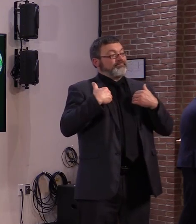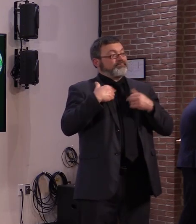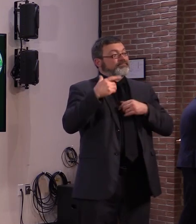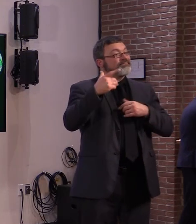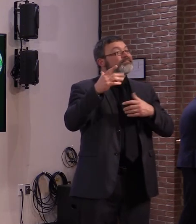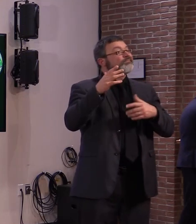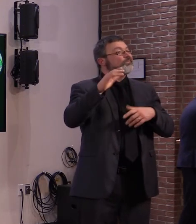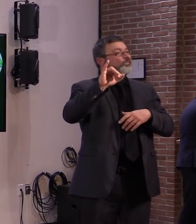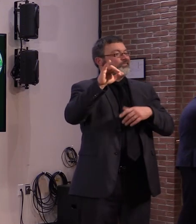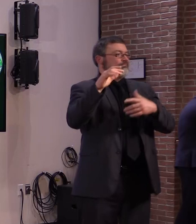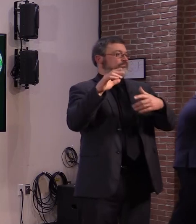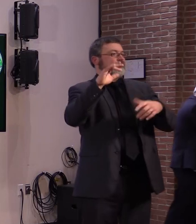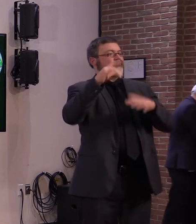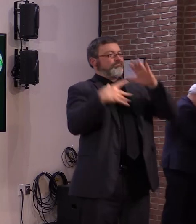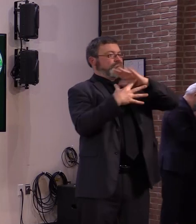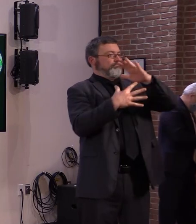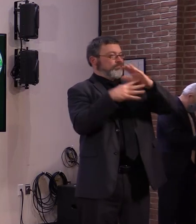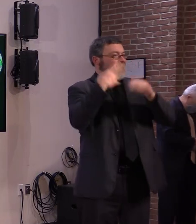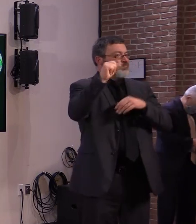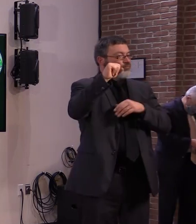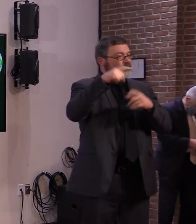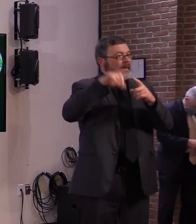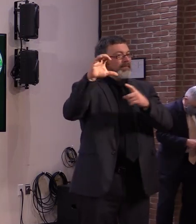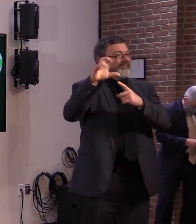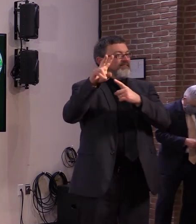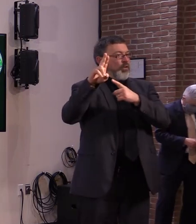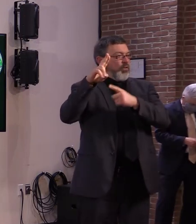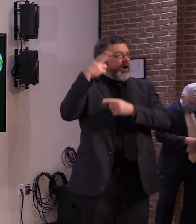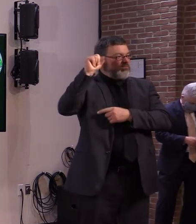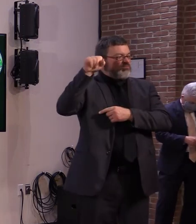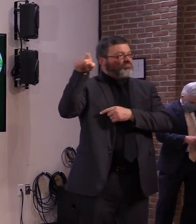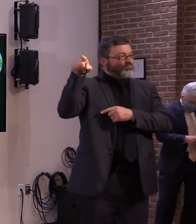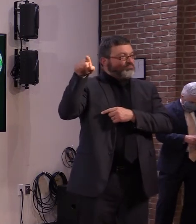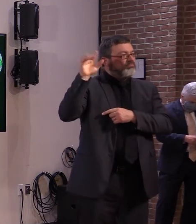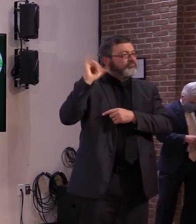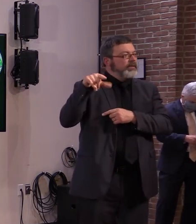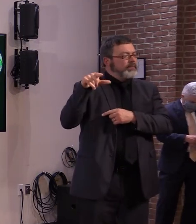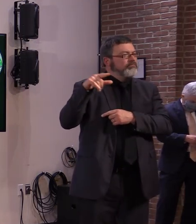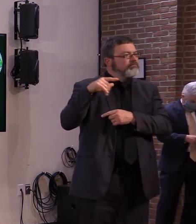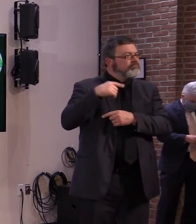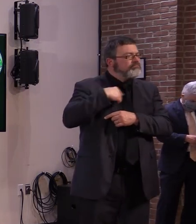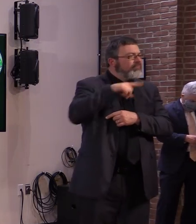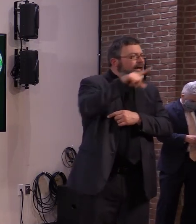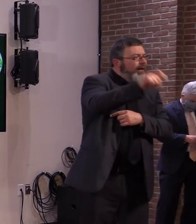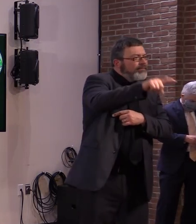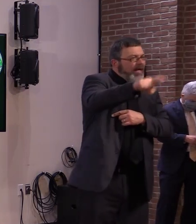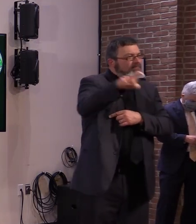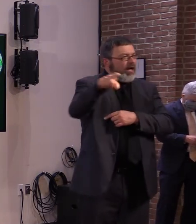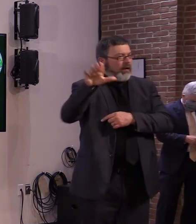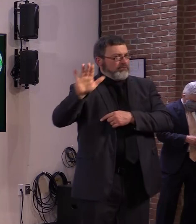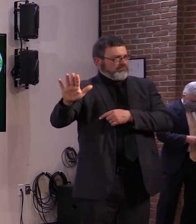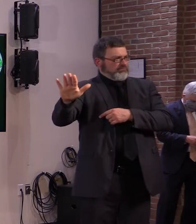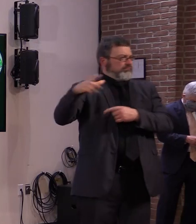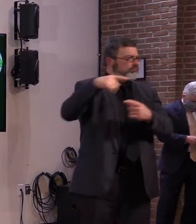Education. She surveyed high school students around Vermont recently about their feelings on school life during the